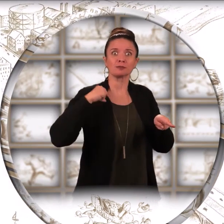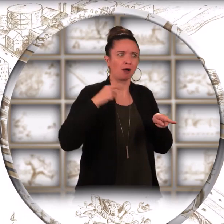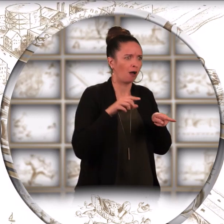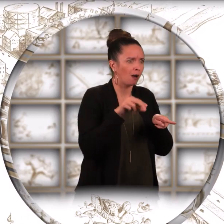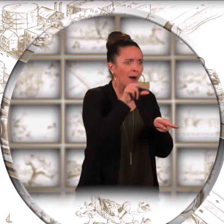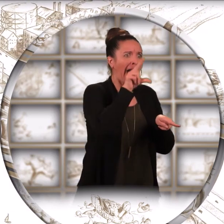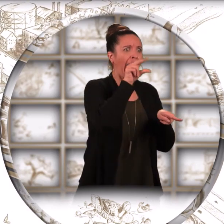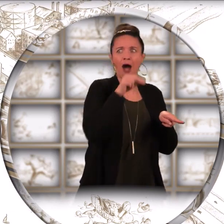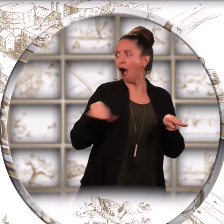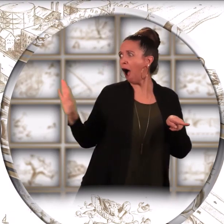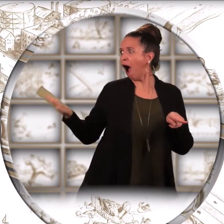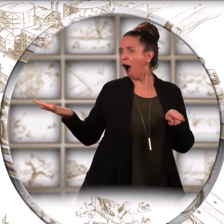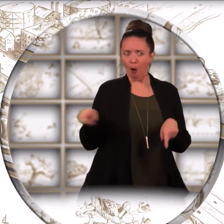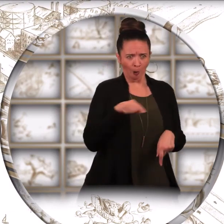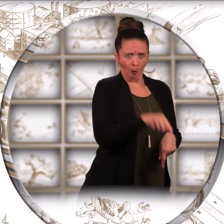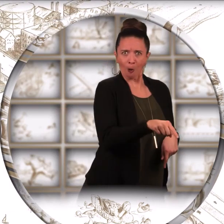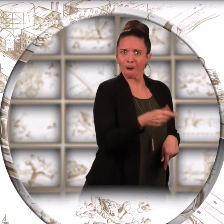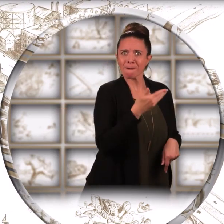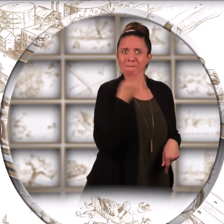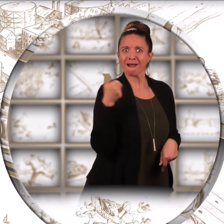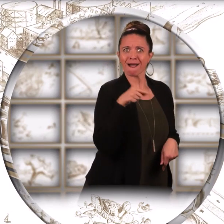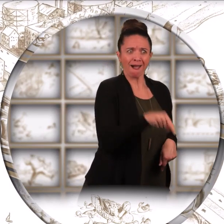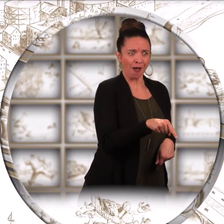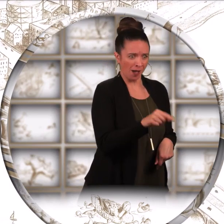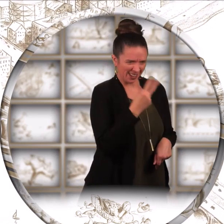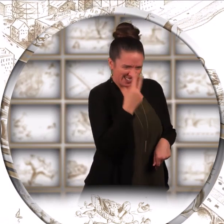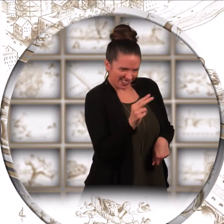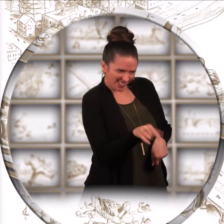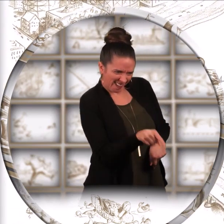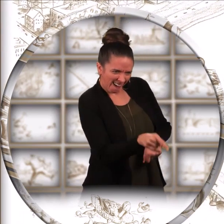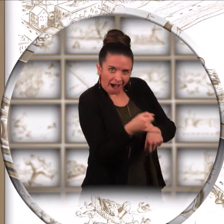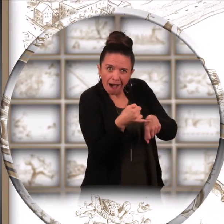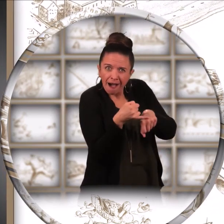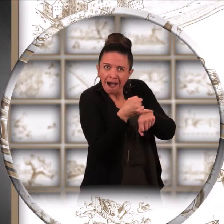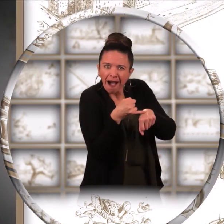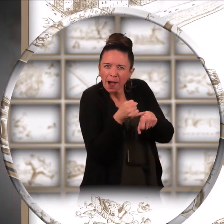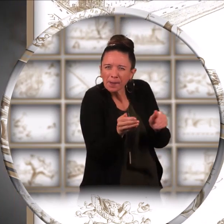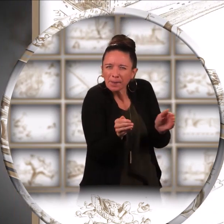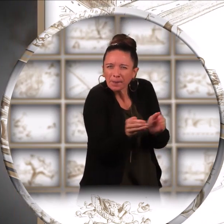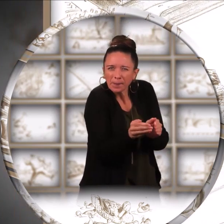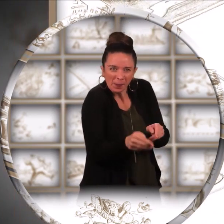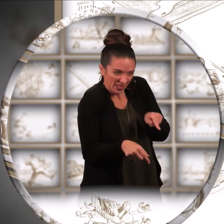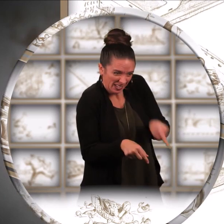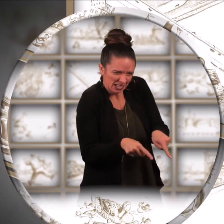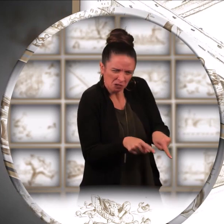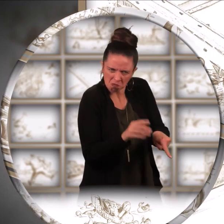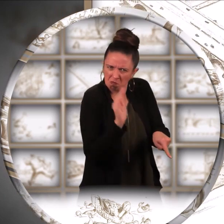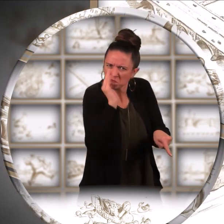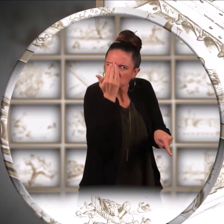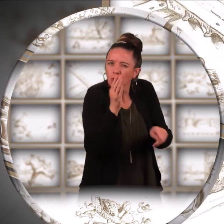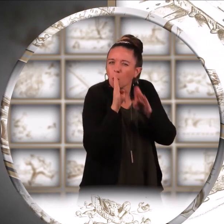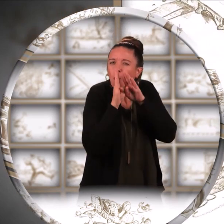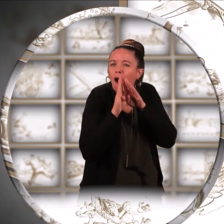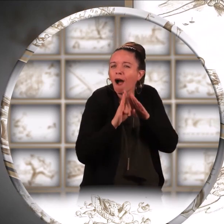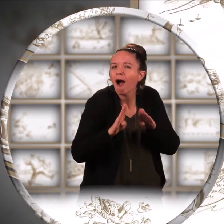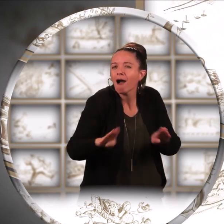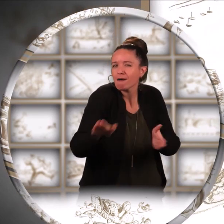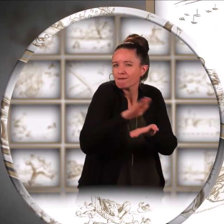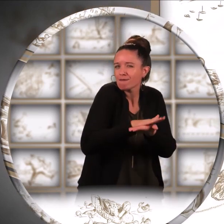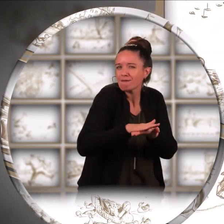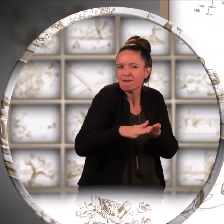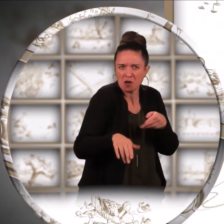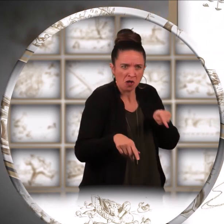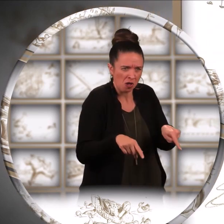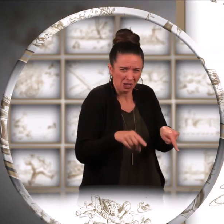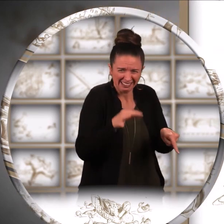"That island looks like a nice, quiet place. And it's only a little way from the